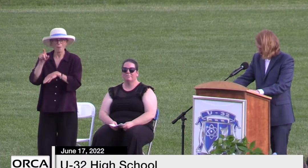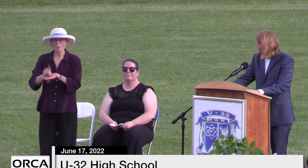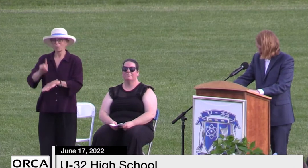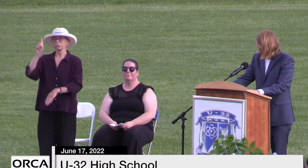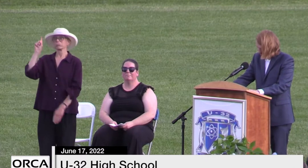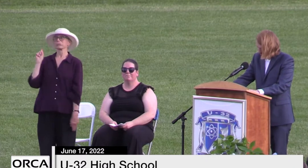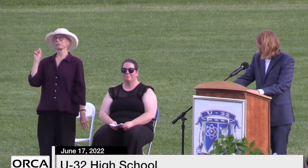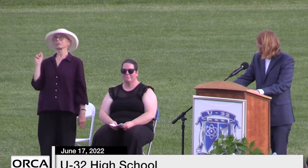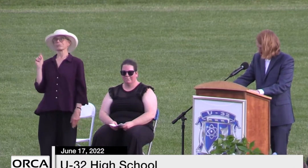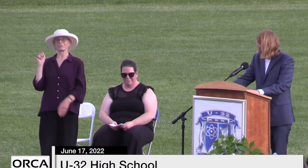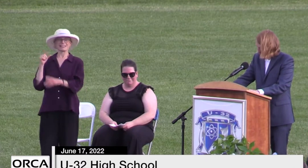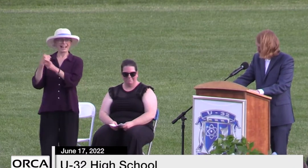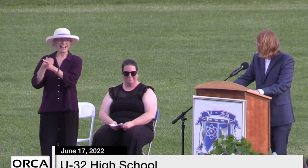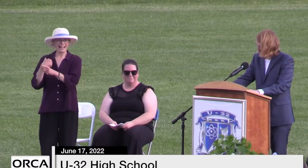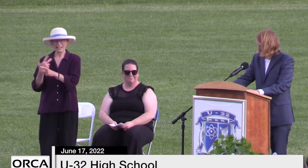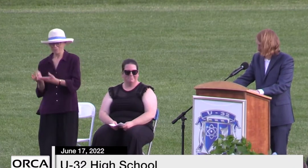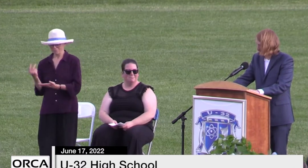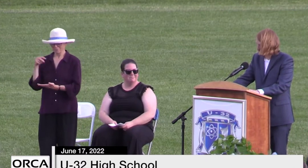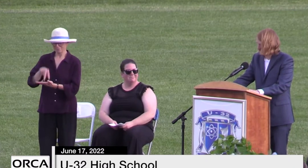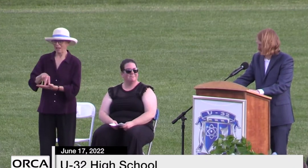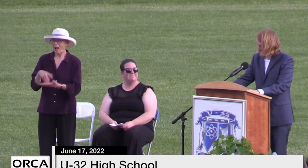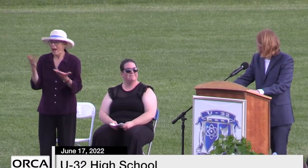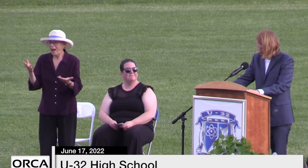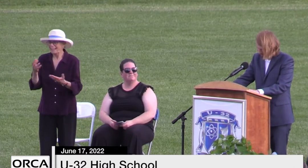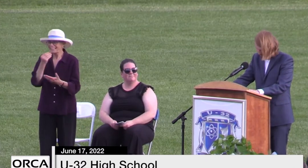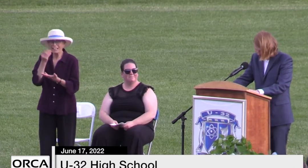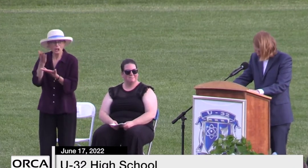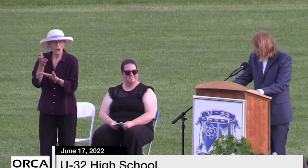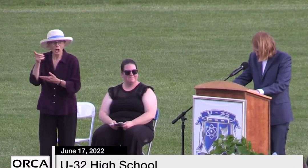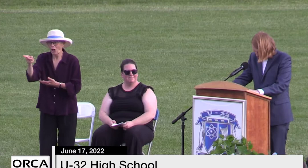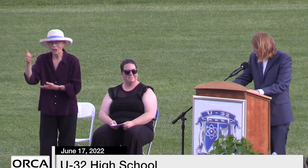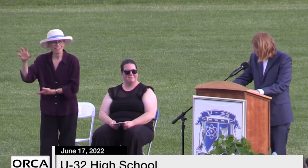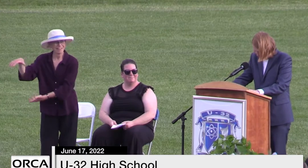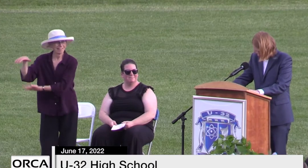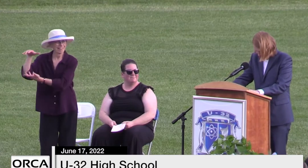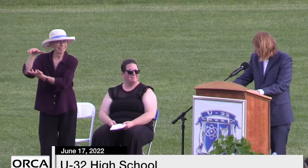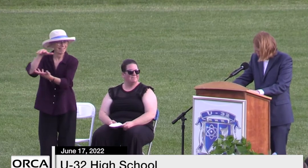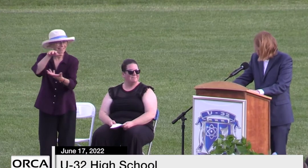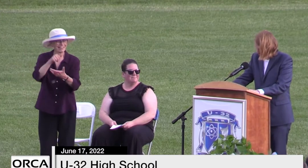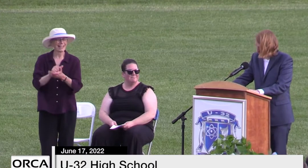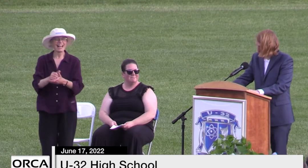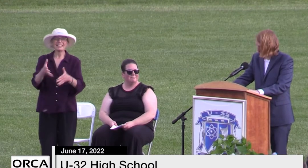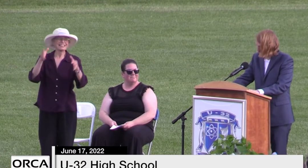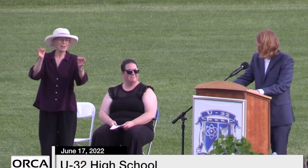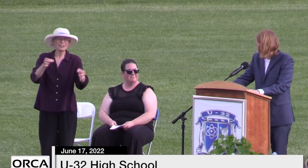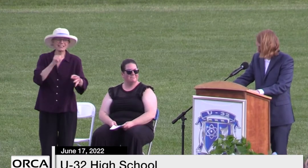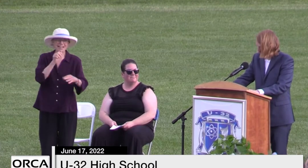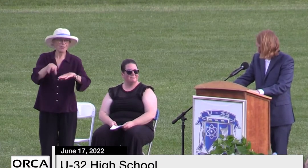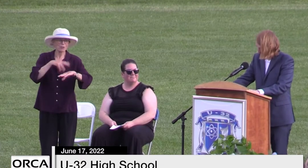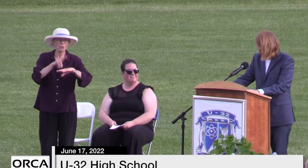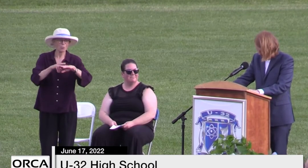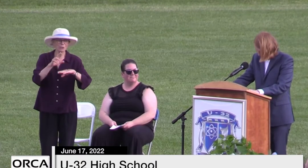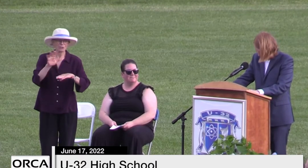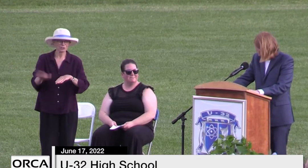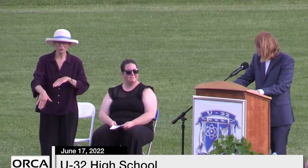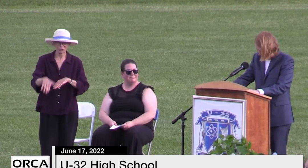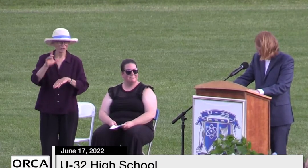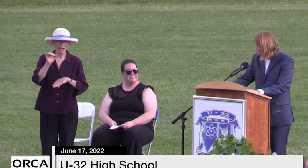was standing on. When he got back up, there was dinner. This definitely was not the normal childhood